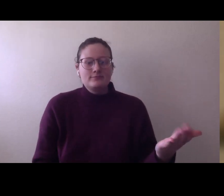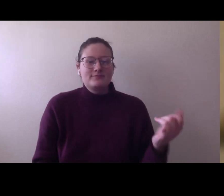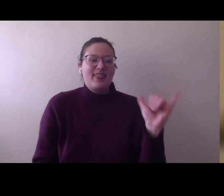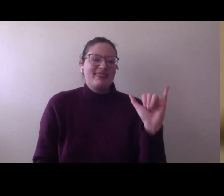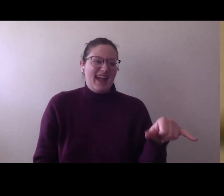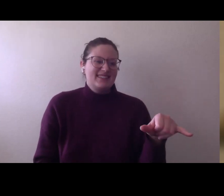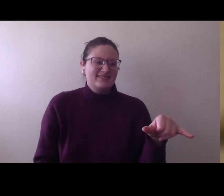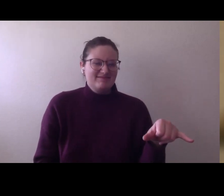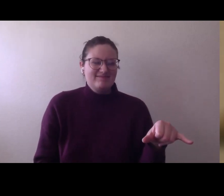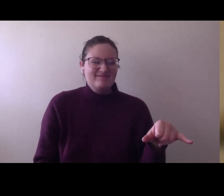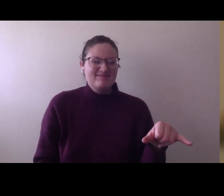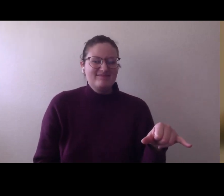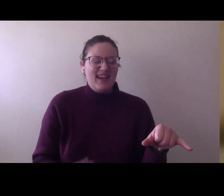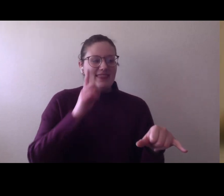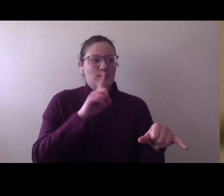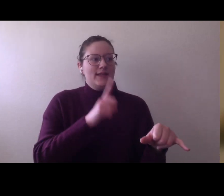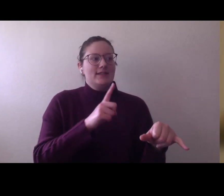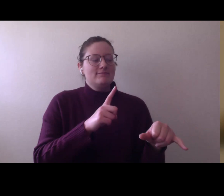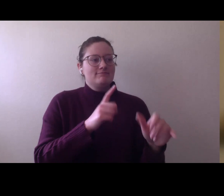that's I think very admirable.